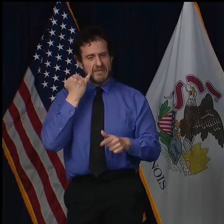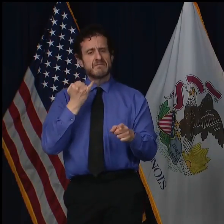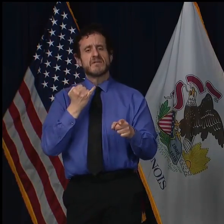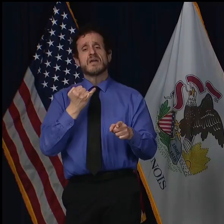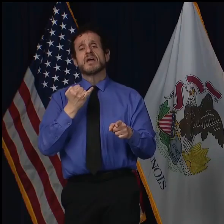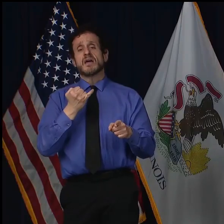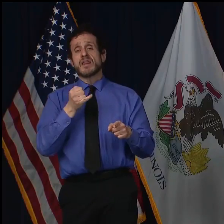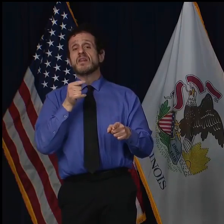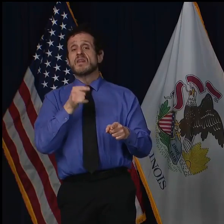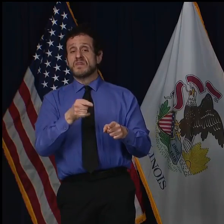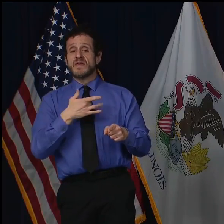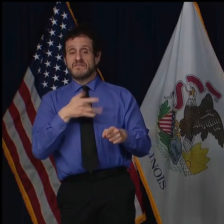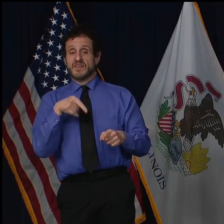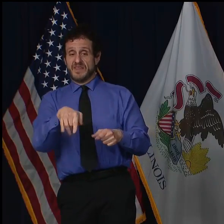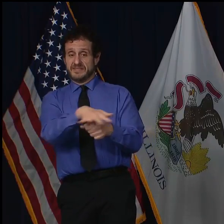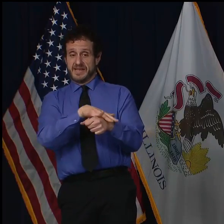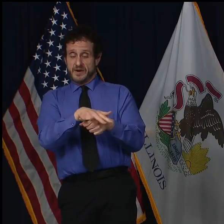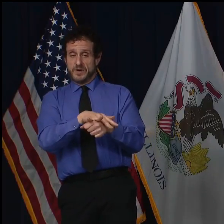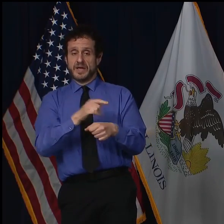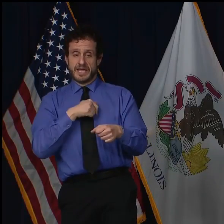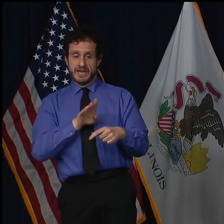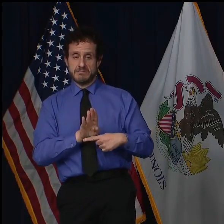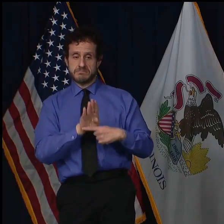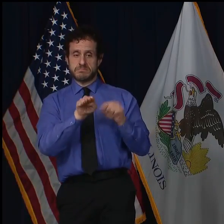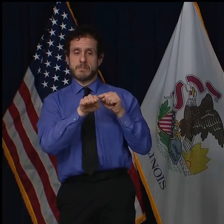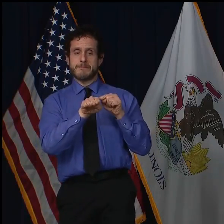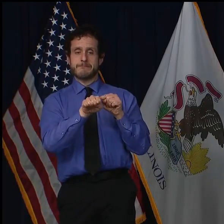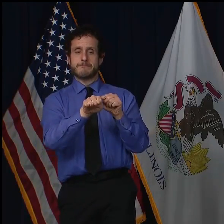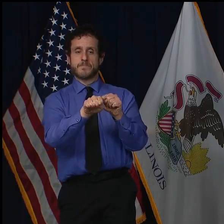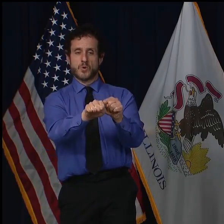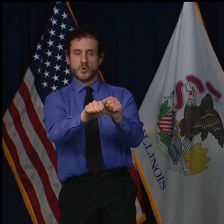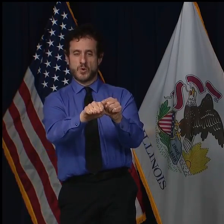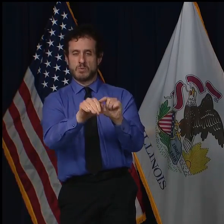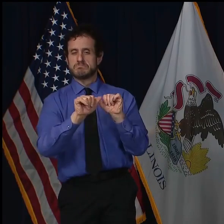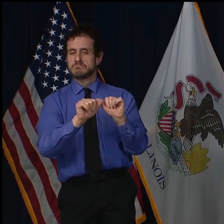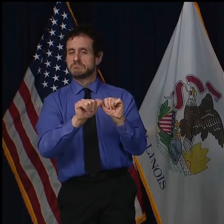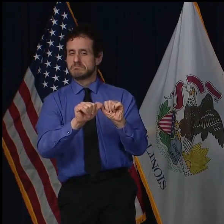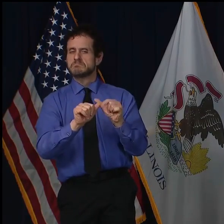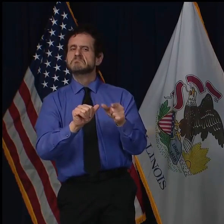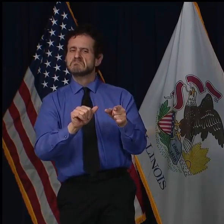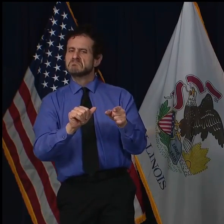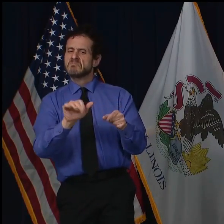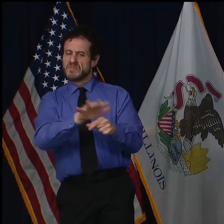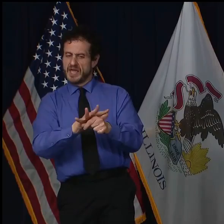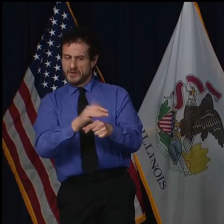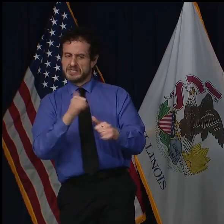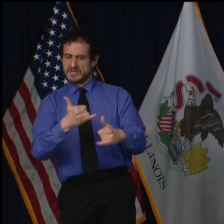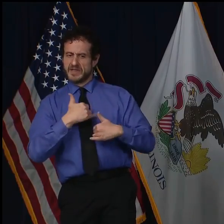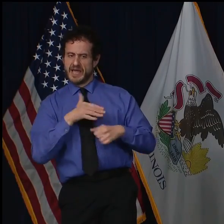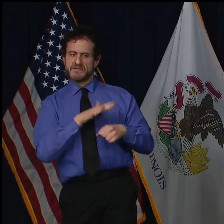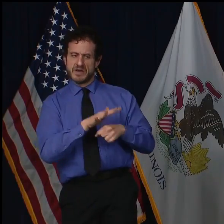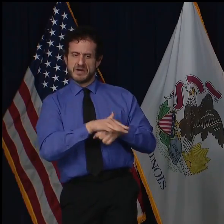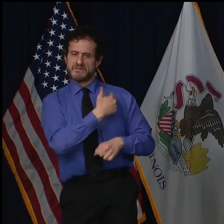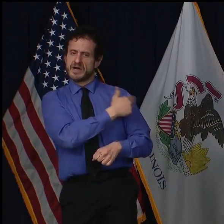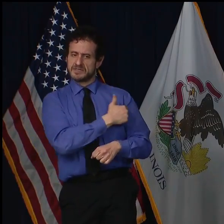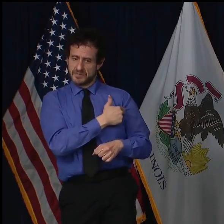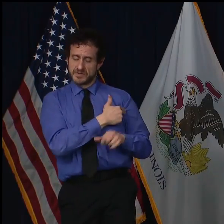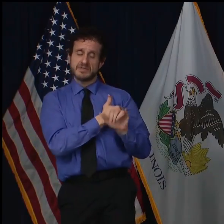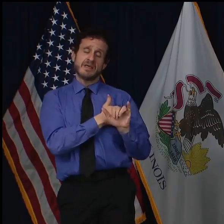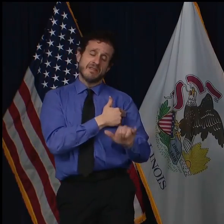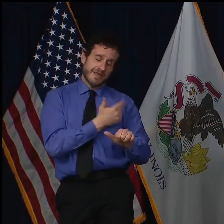a plateau for a period of time and there is still hospital bed availability, that's good enough, and that's